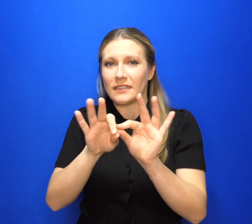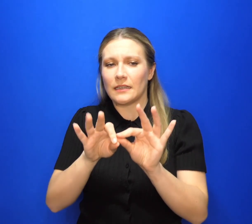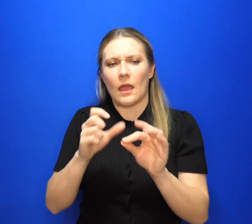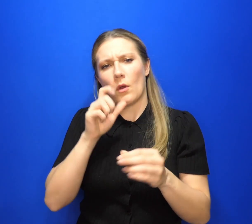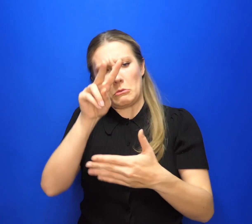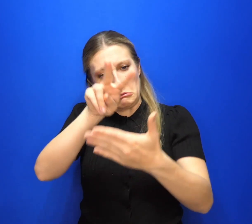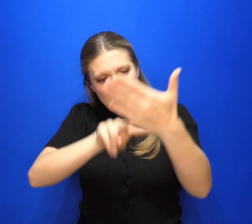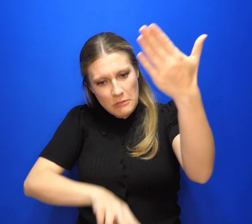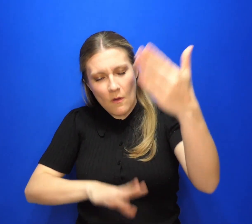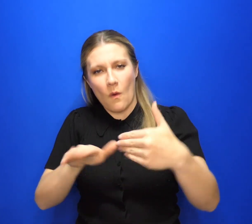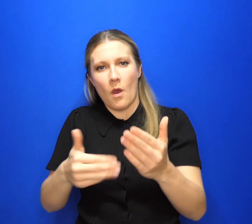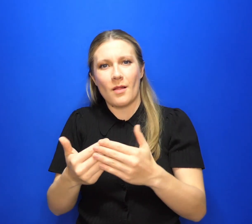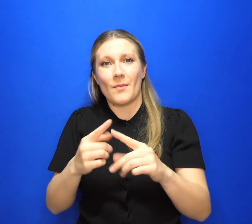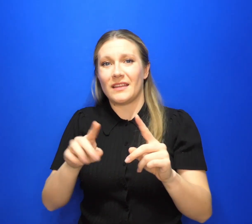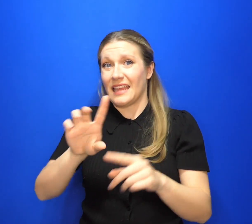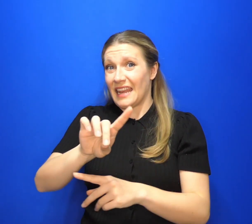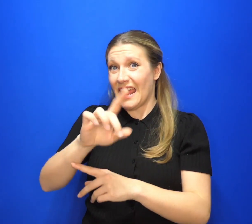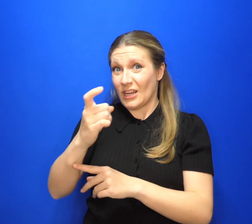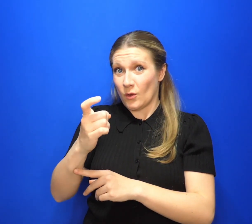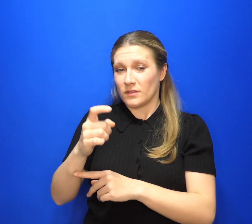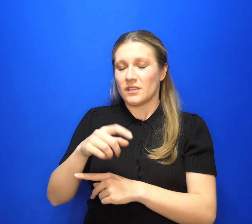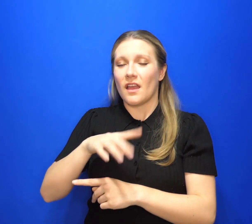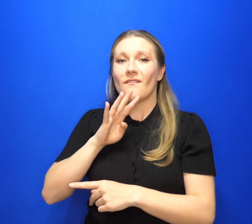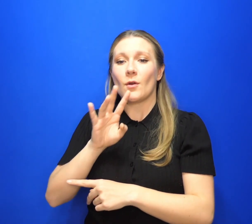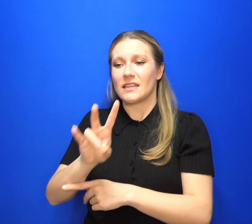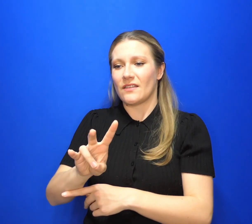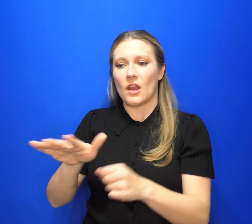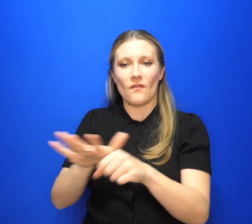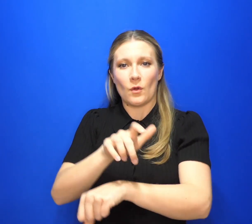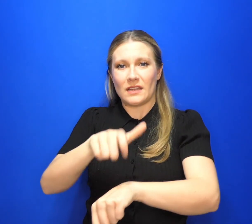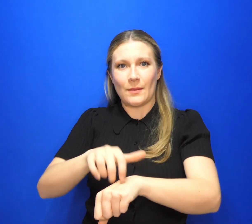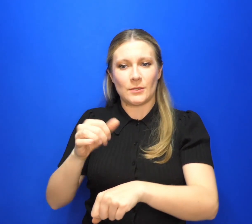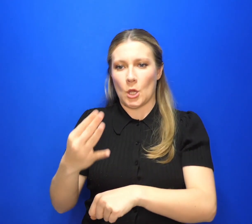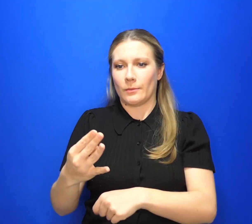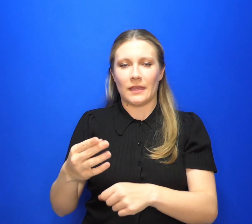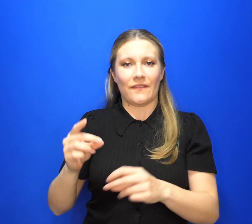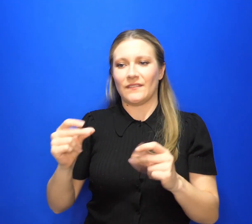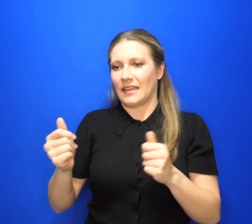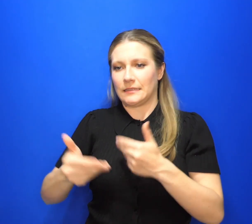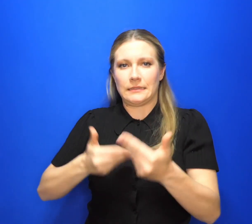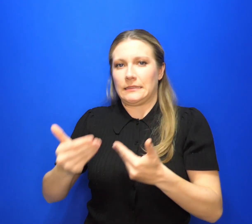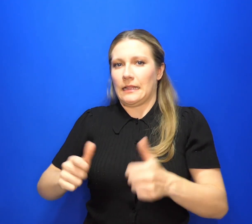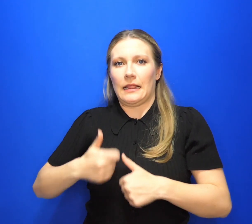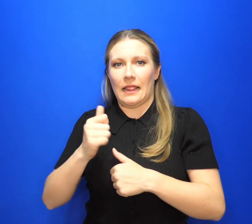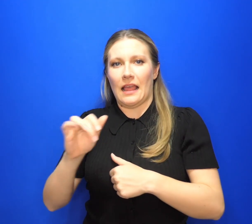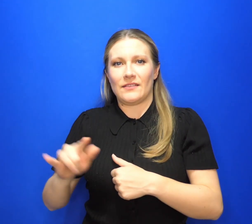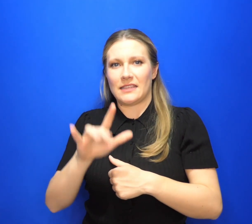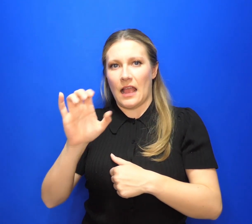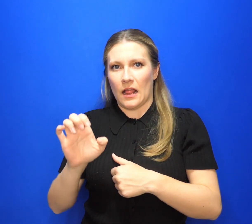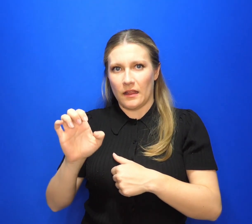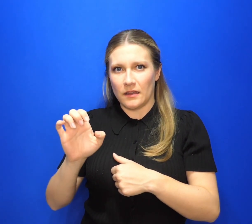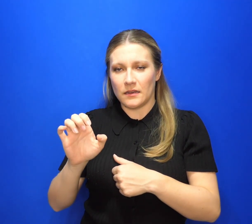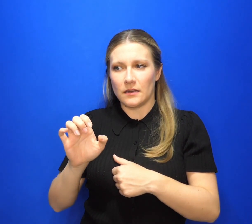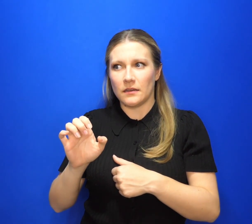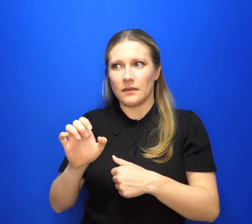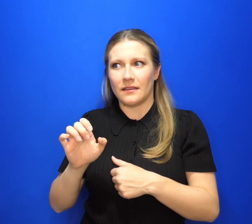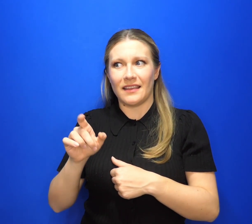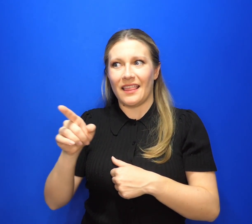won't read the whole thing, but diagnosed at 47 years old, full-time job, fast-paced lifestyle, and they can't